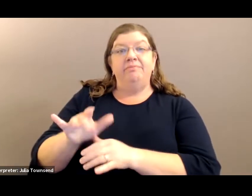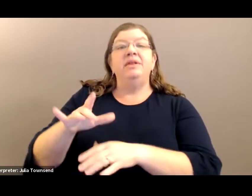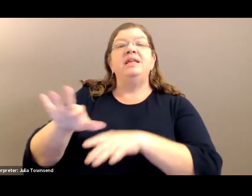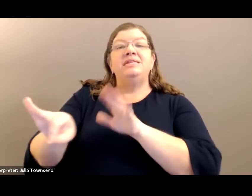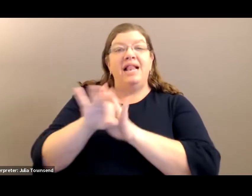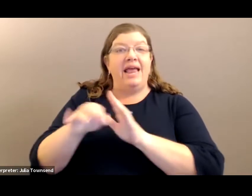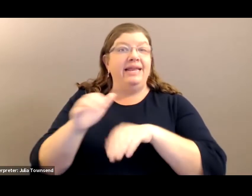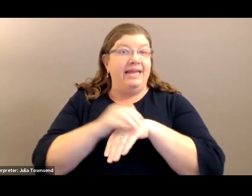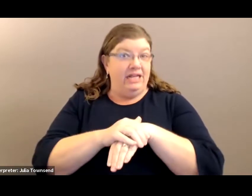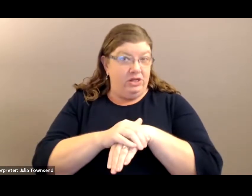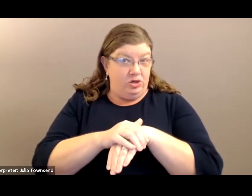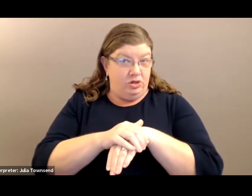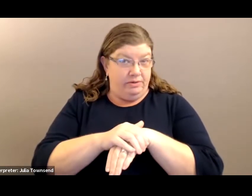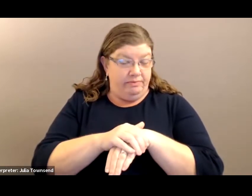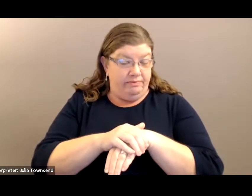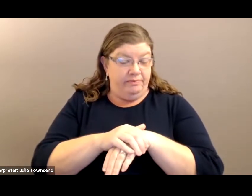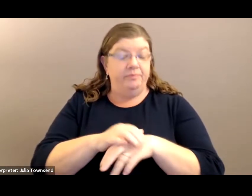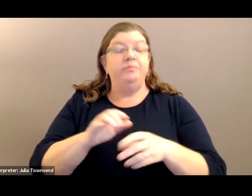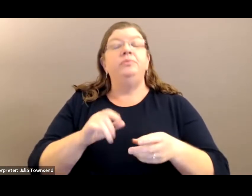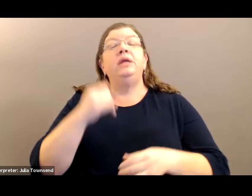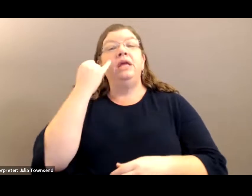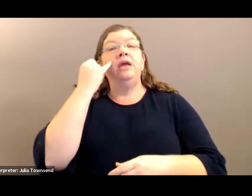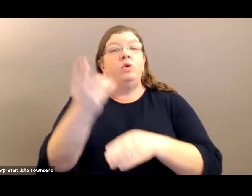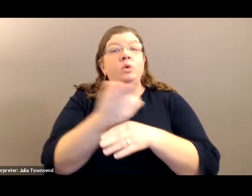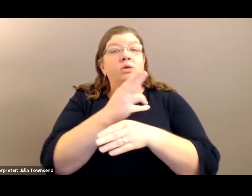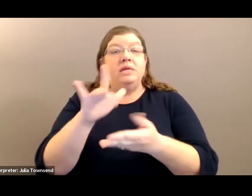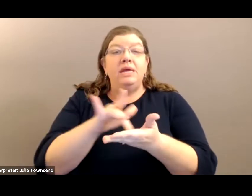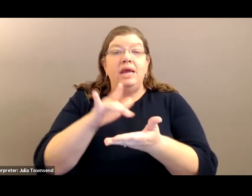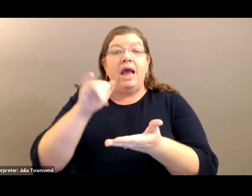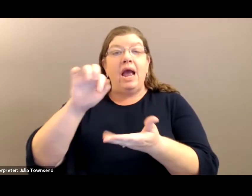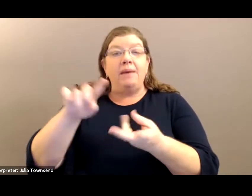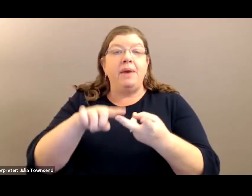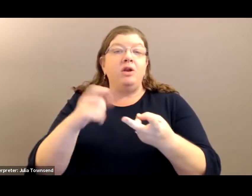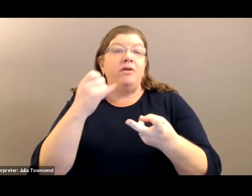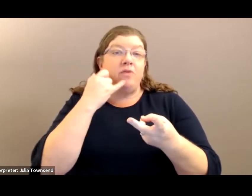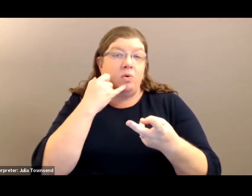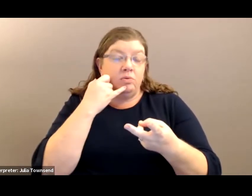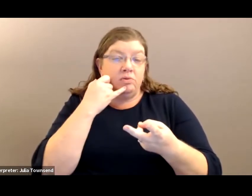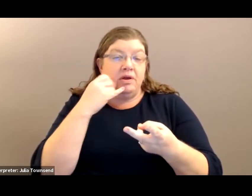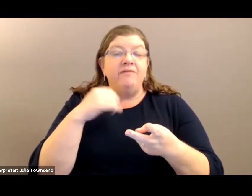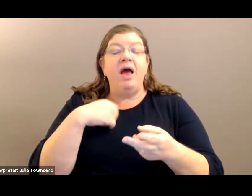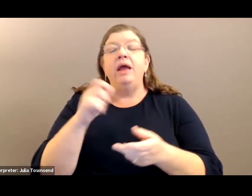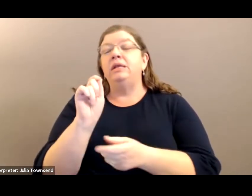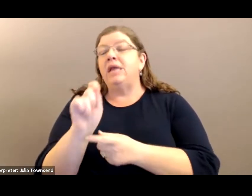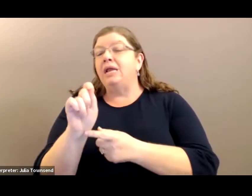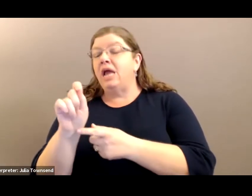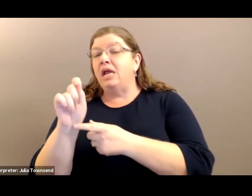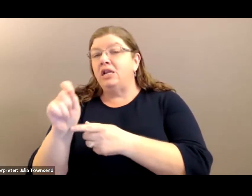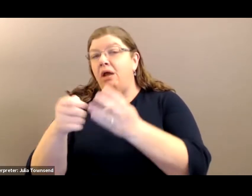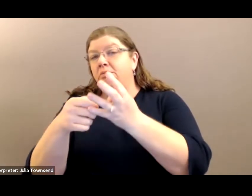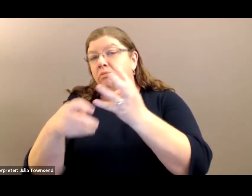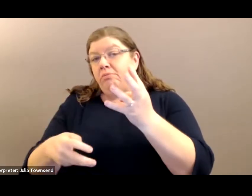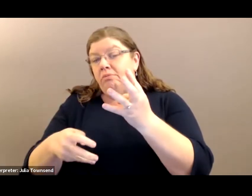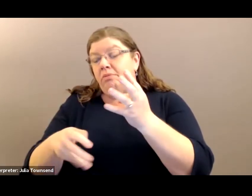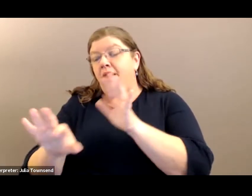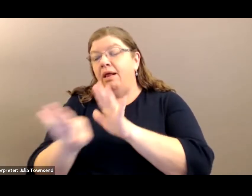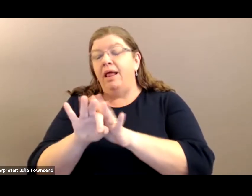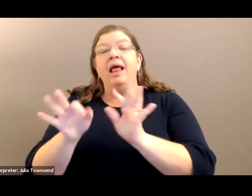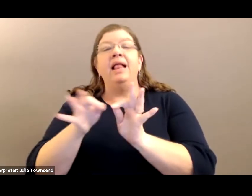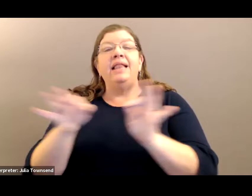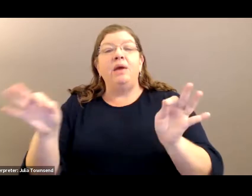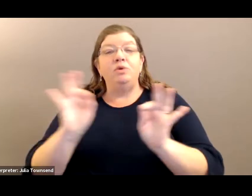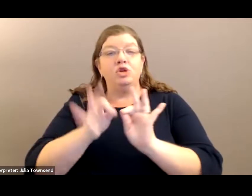select English. If you are using an iPad or a phone, locate the three-dot menu and select language